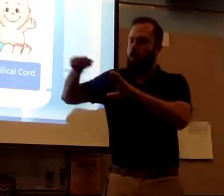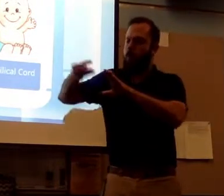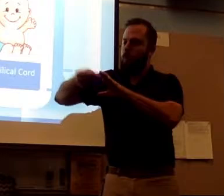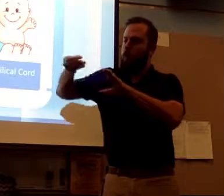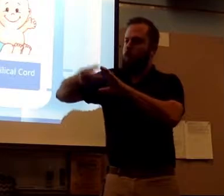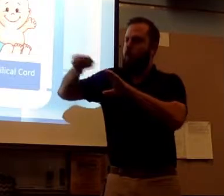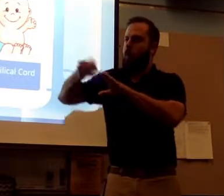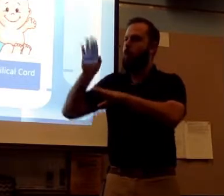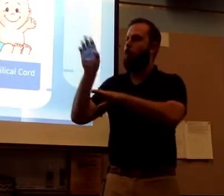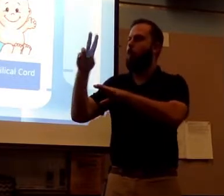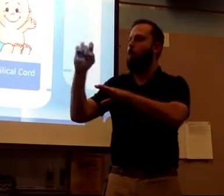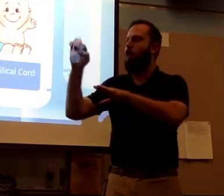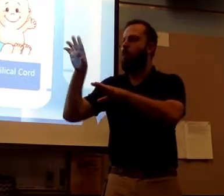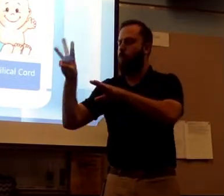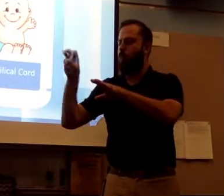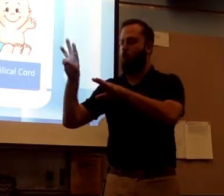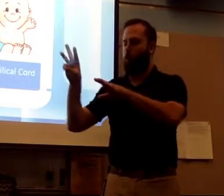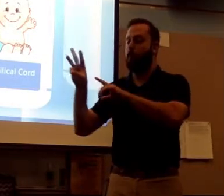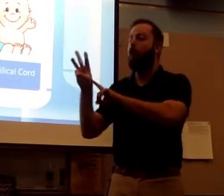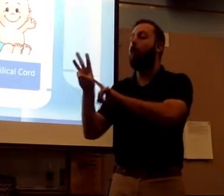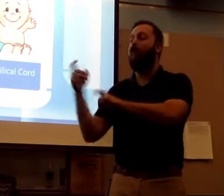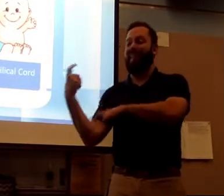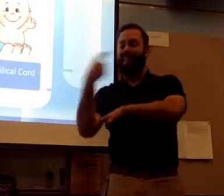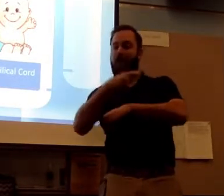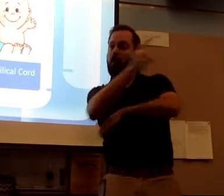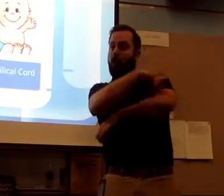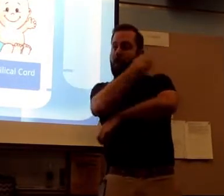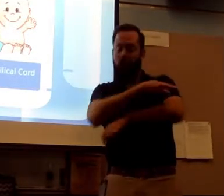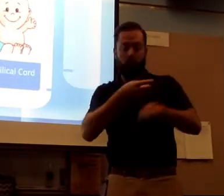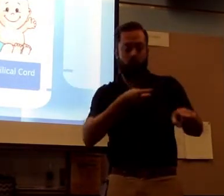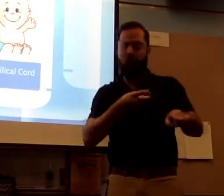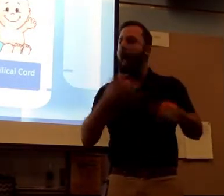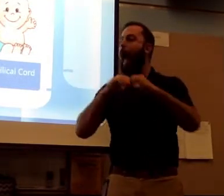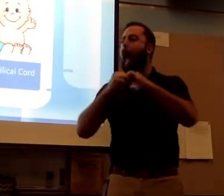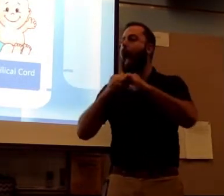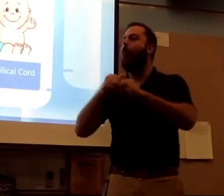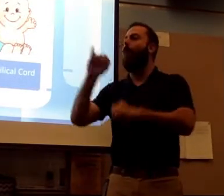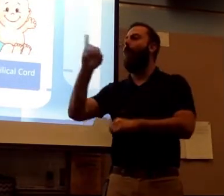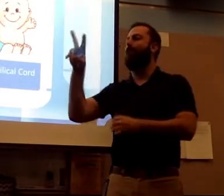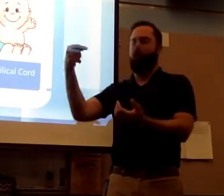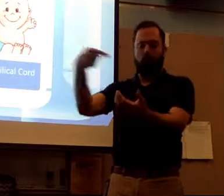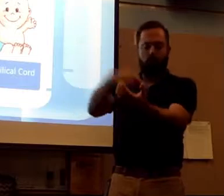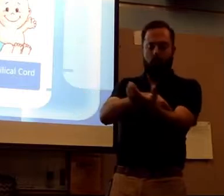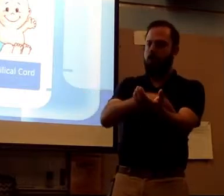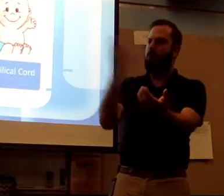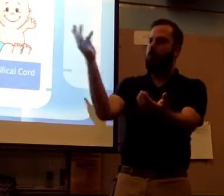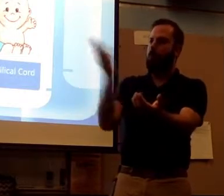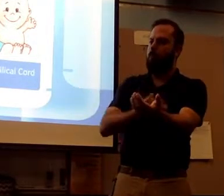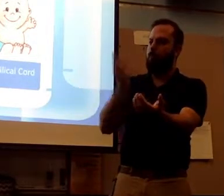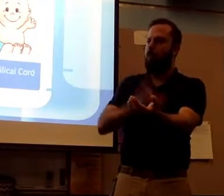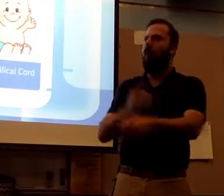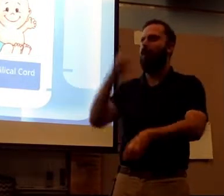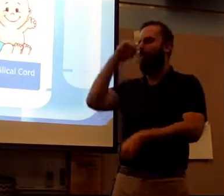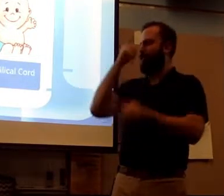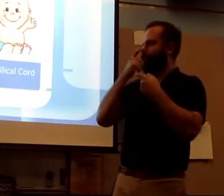And to give it to the patient is simply through an IV. So I thought that was really interesting because usually you think that they both have